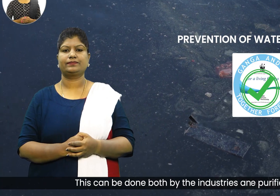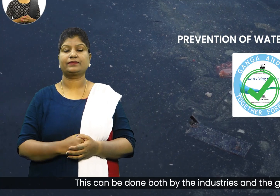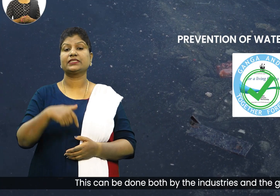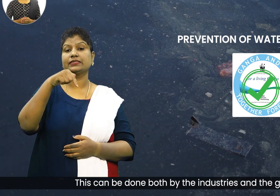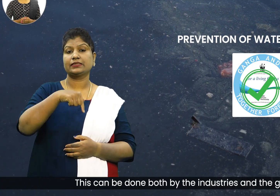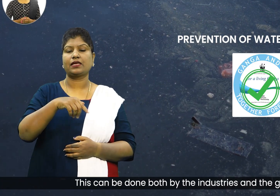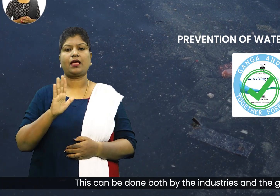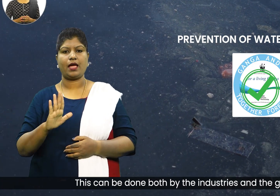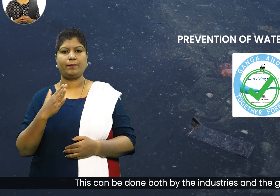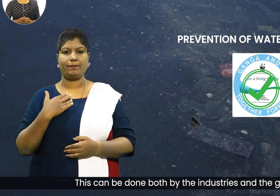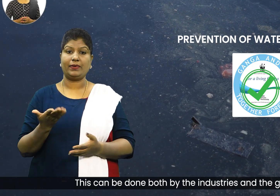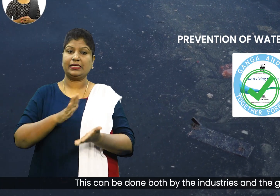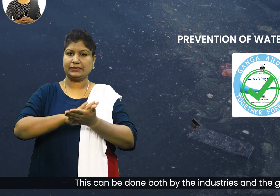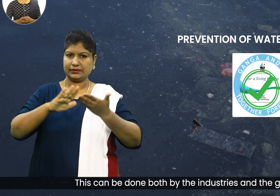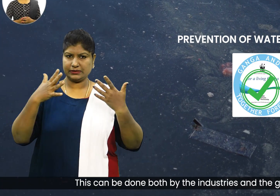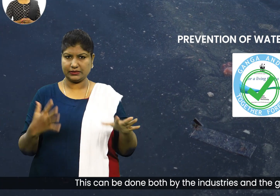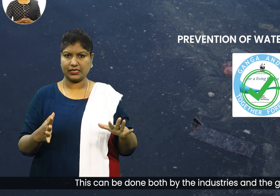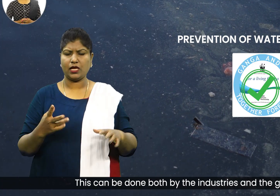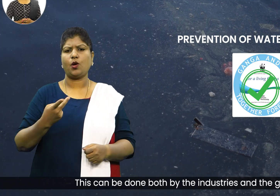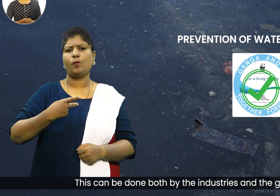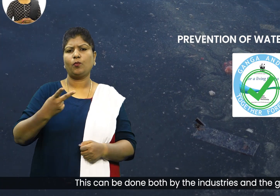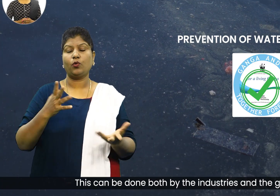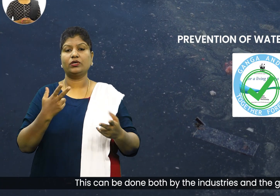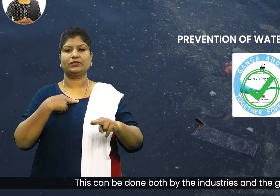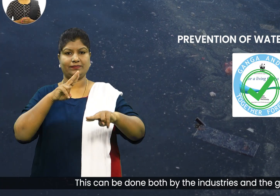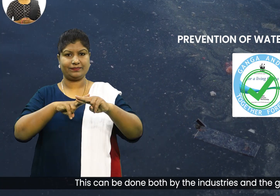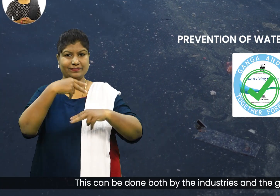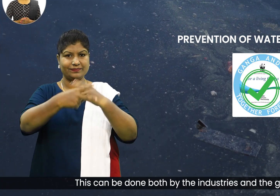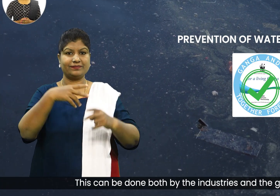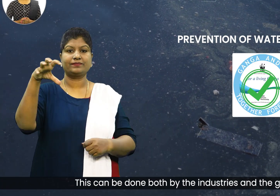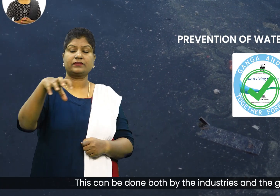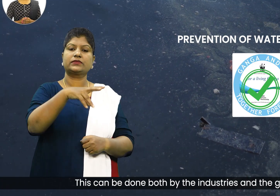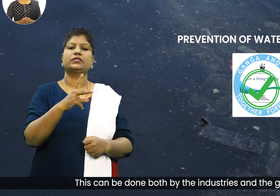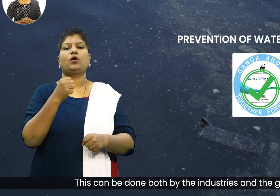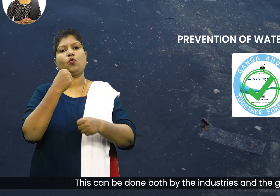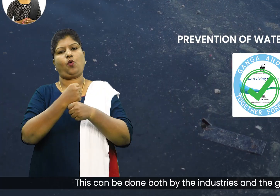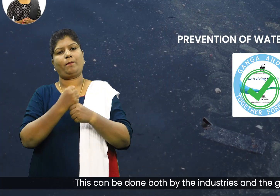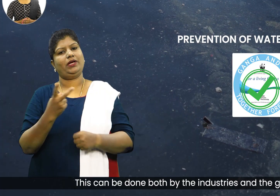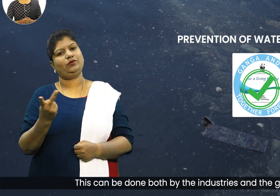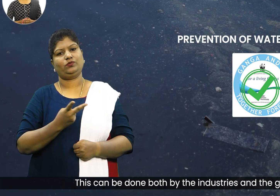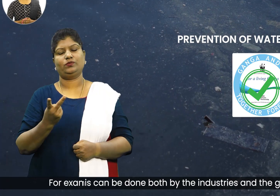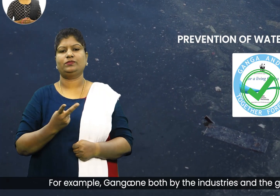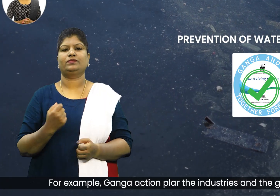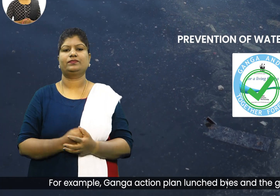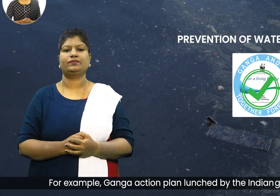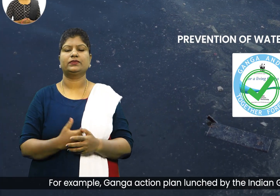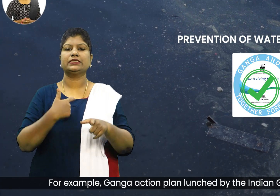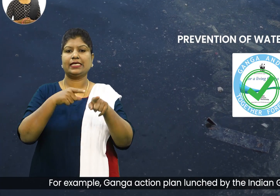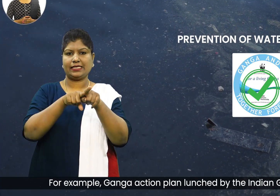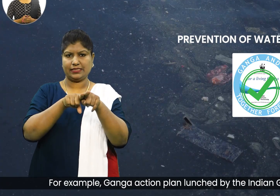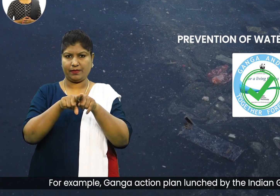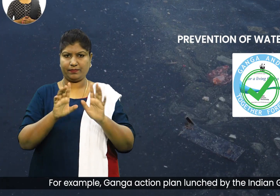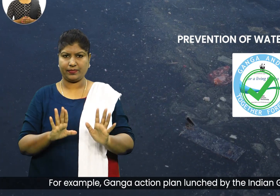This can be done both by the industries and the government. For